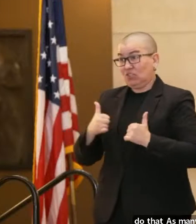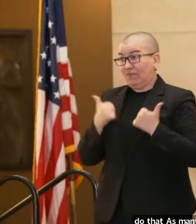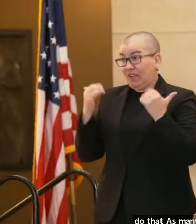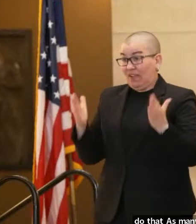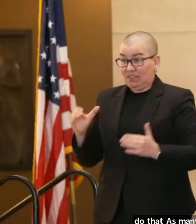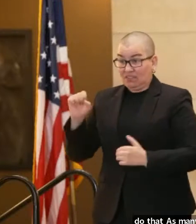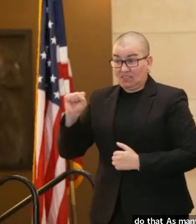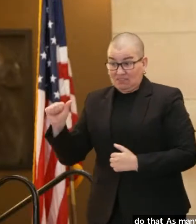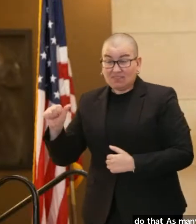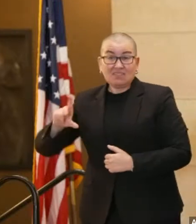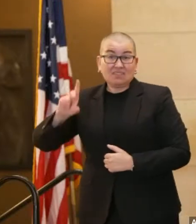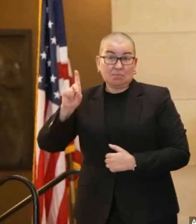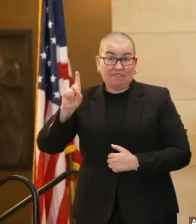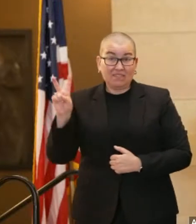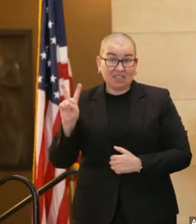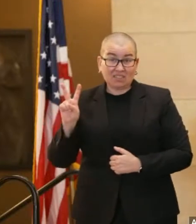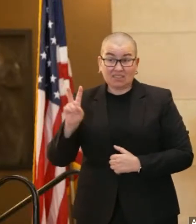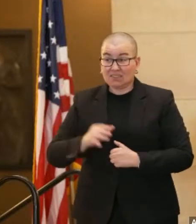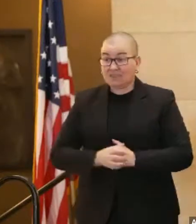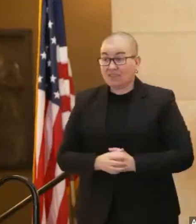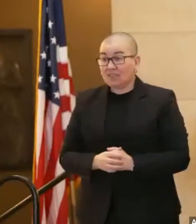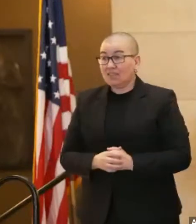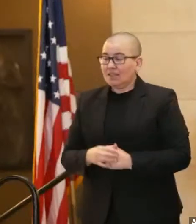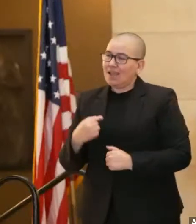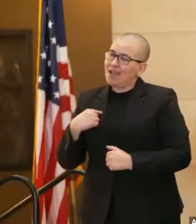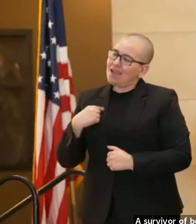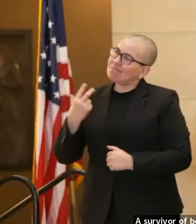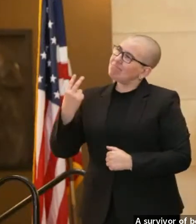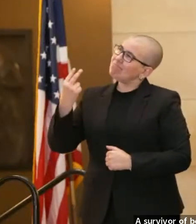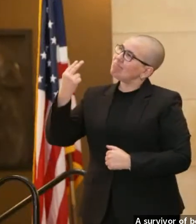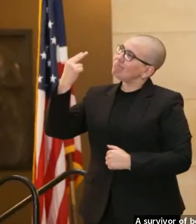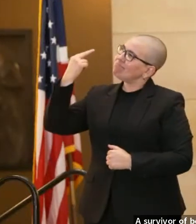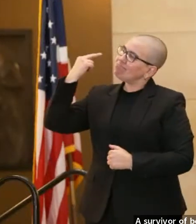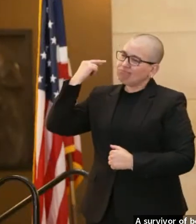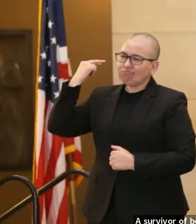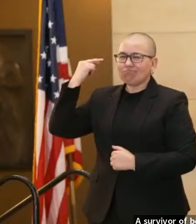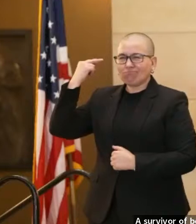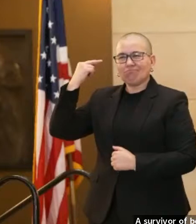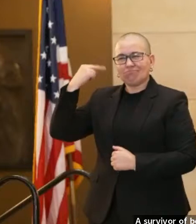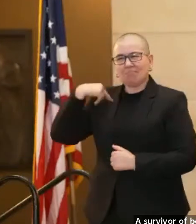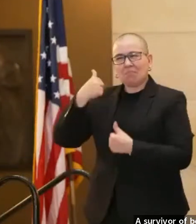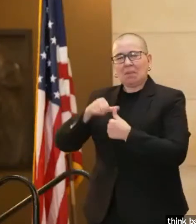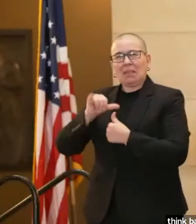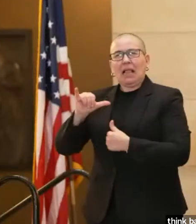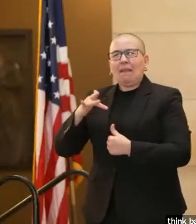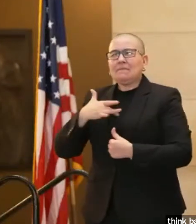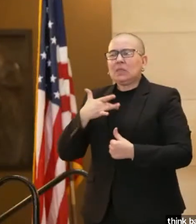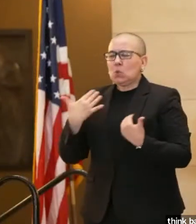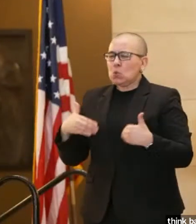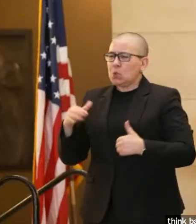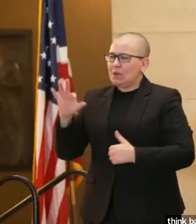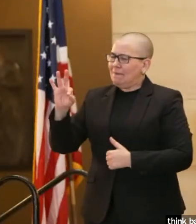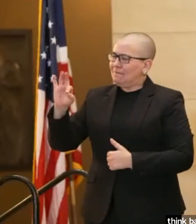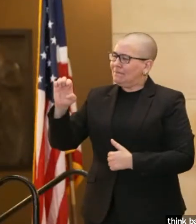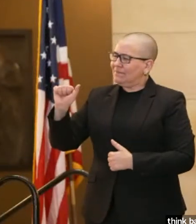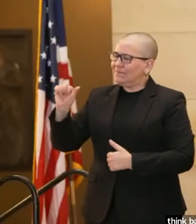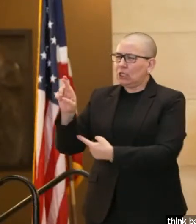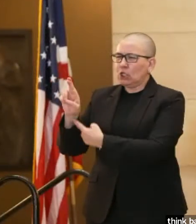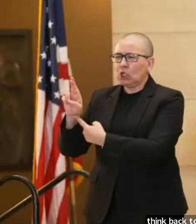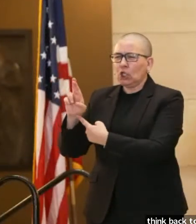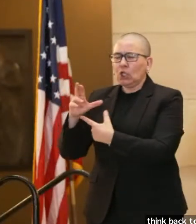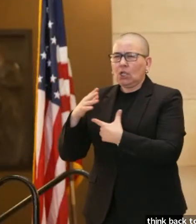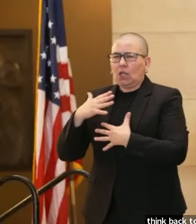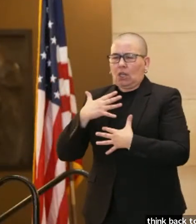domestic violence. I think back to my previous life and the fear, that hopelessness that I lived with. It's a